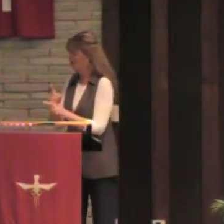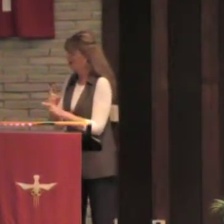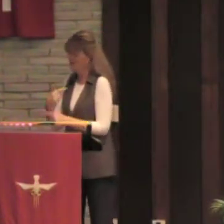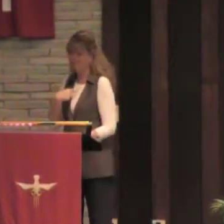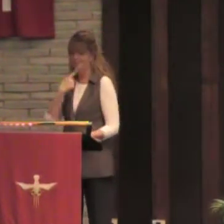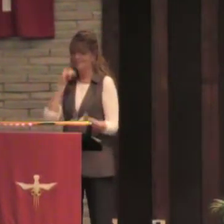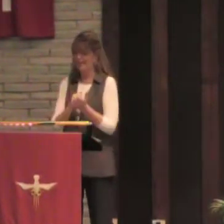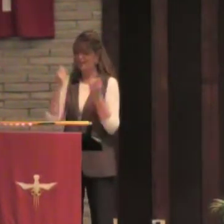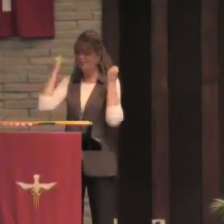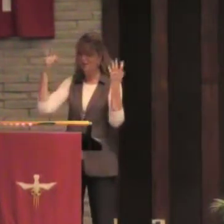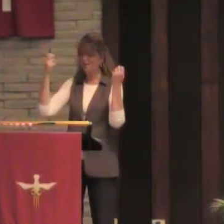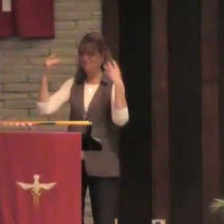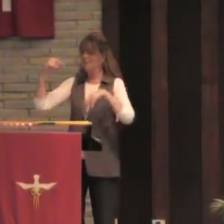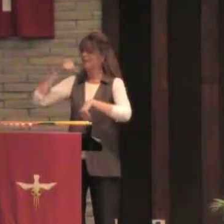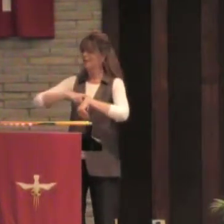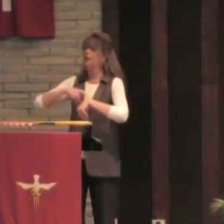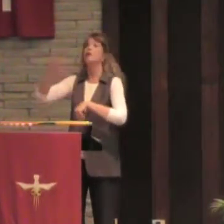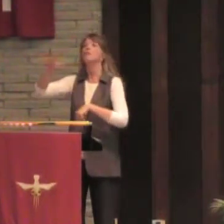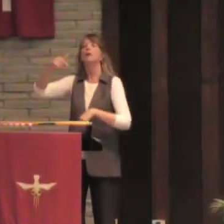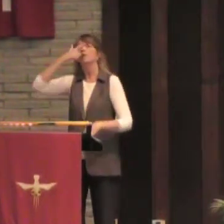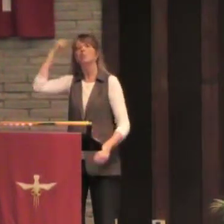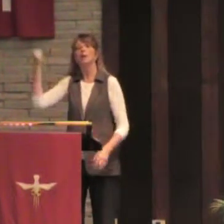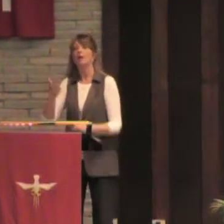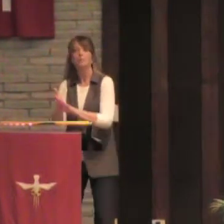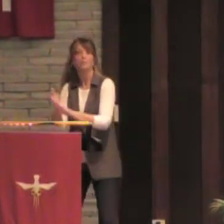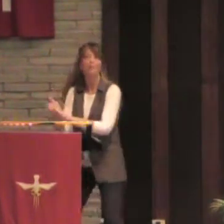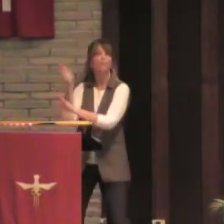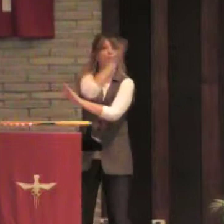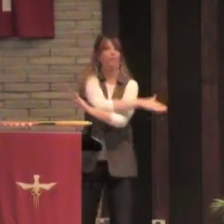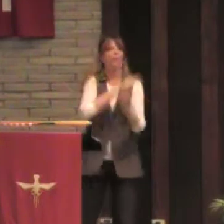we're human. You know, I've said that a million times.